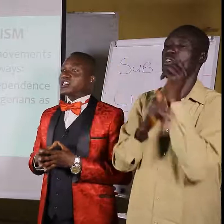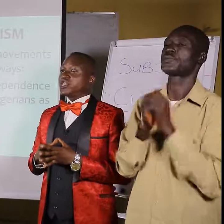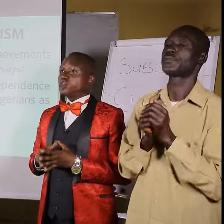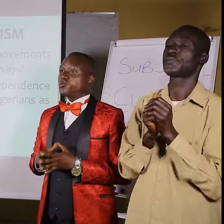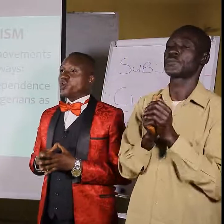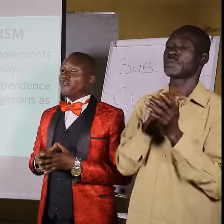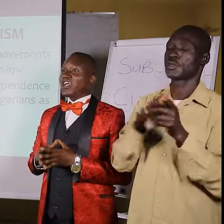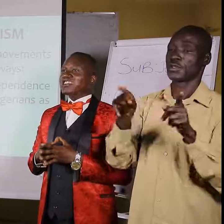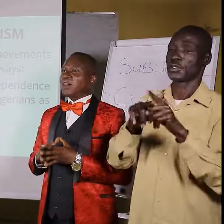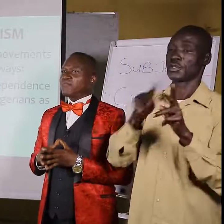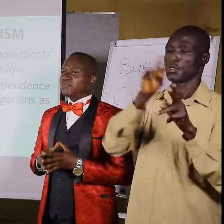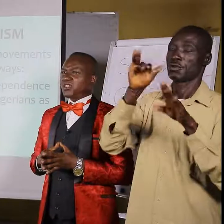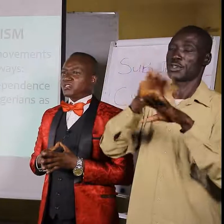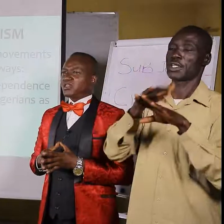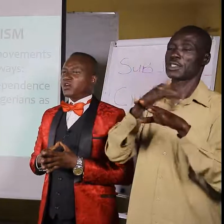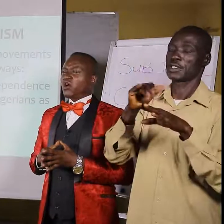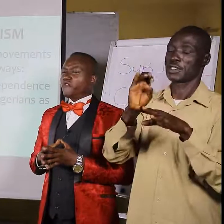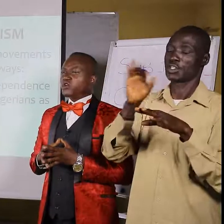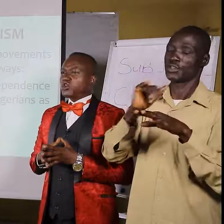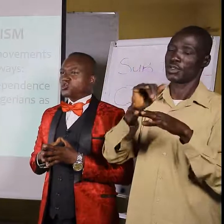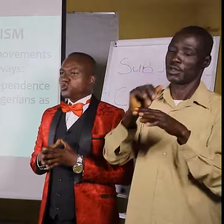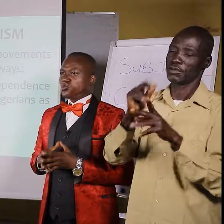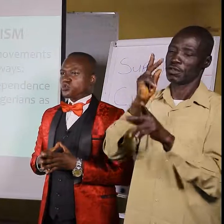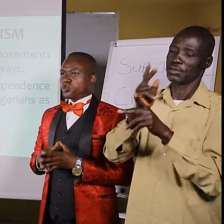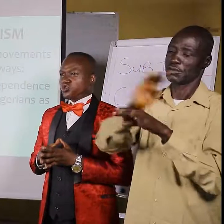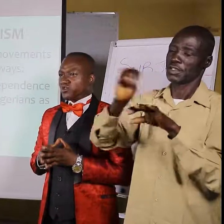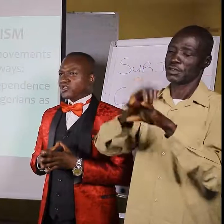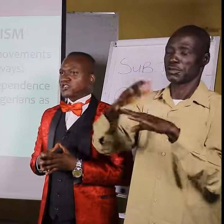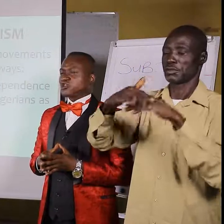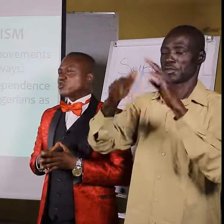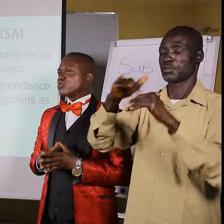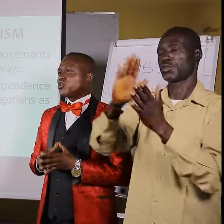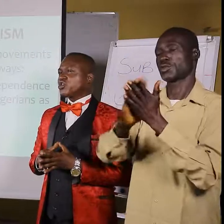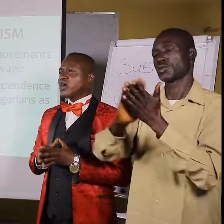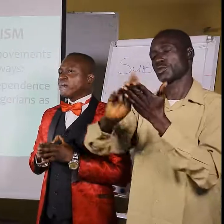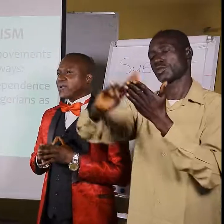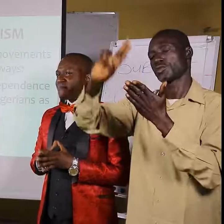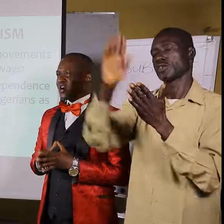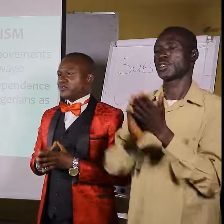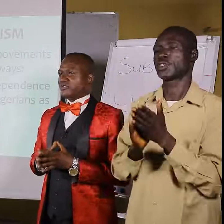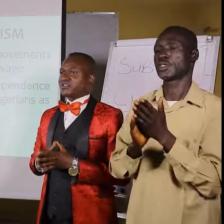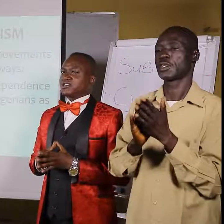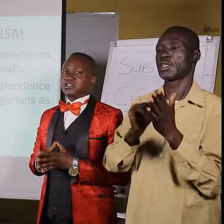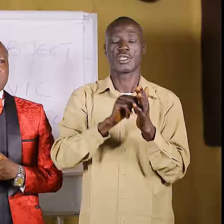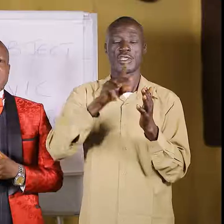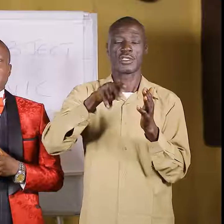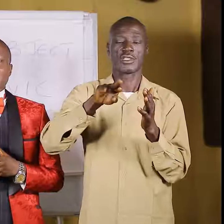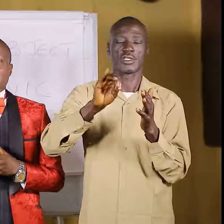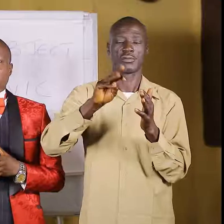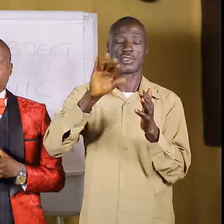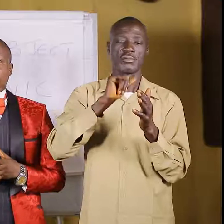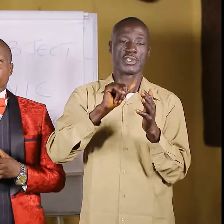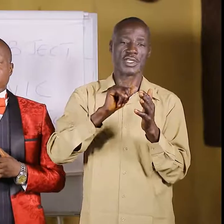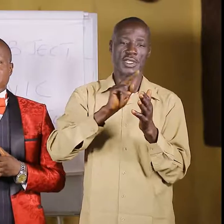look at the issue of establishment of schools, universities, what we call premier universities,